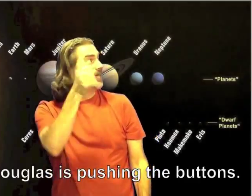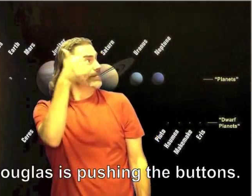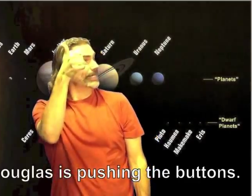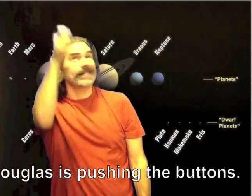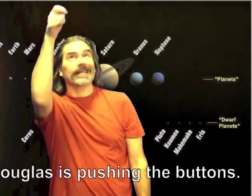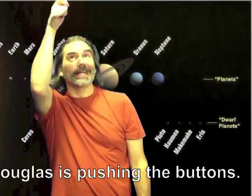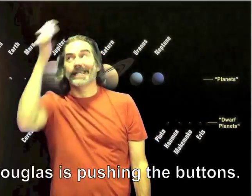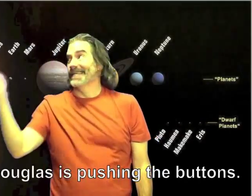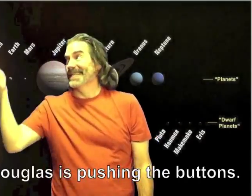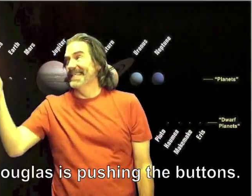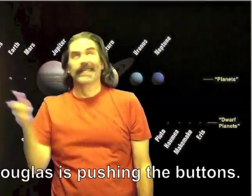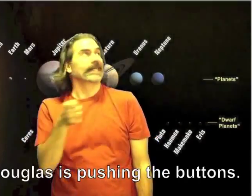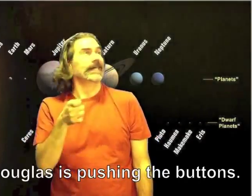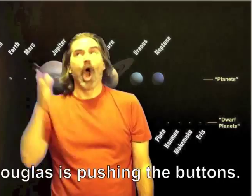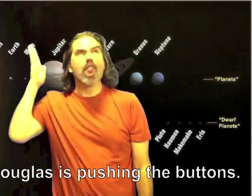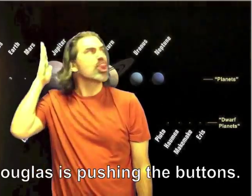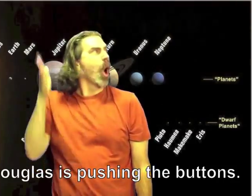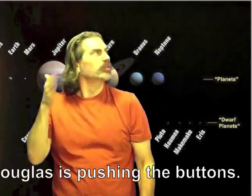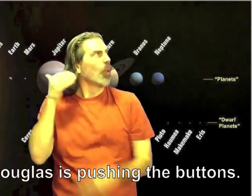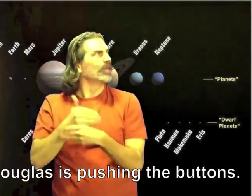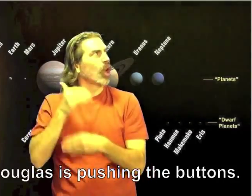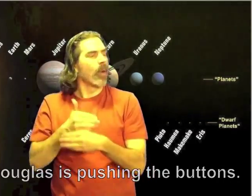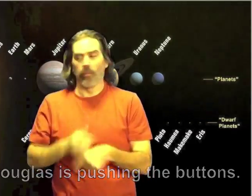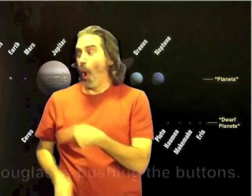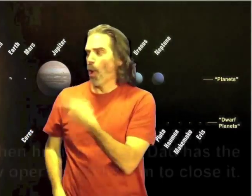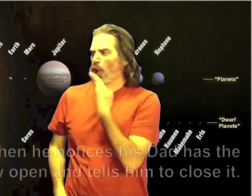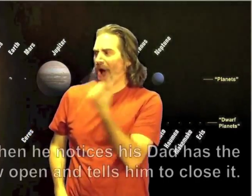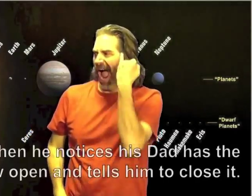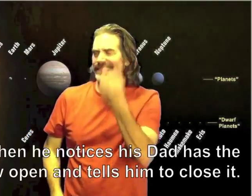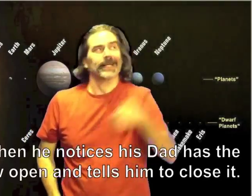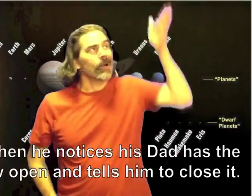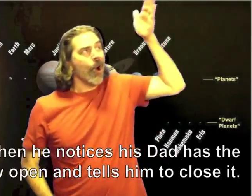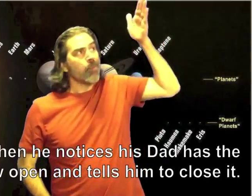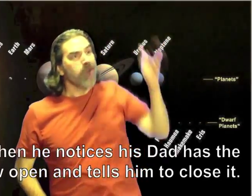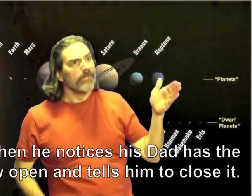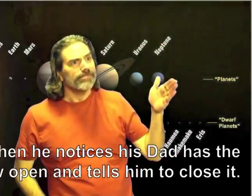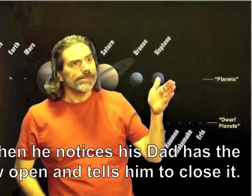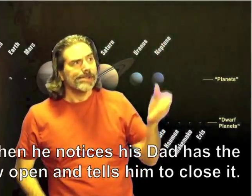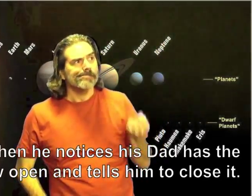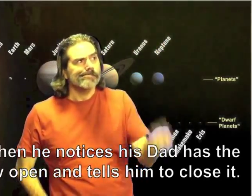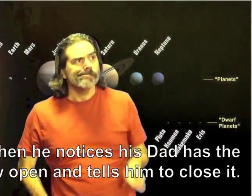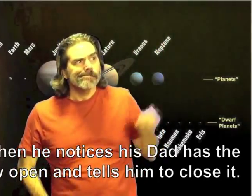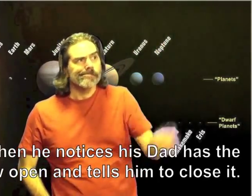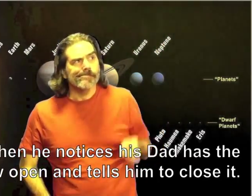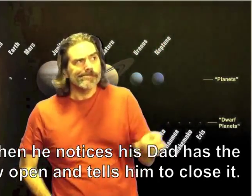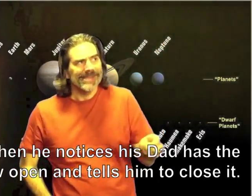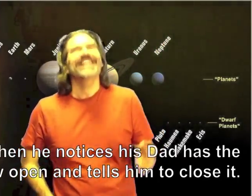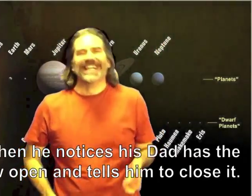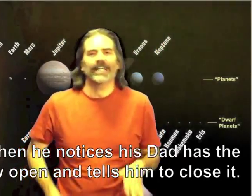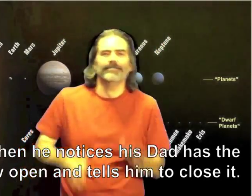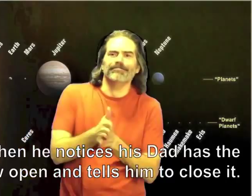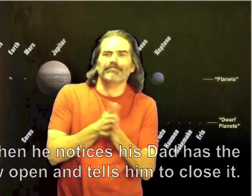all the buttons in preparation, and then he tells his dad to close his window, and his dad follows the Space Boy's